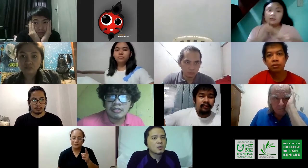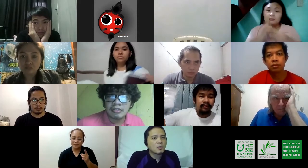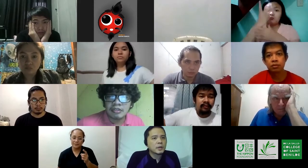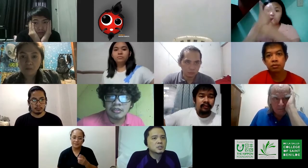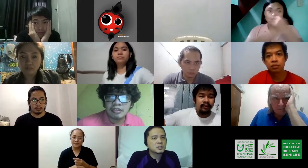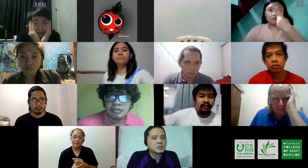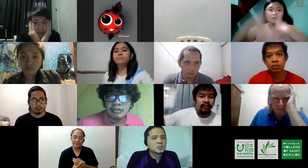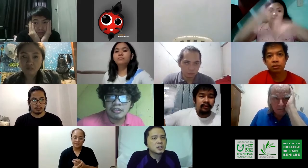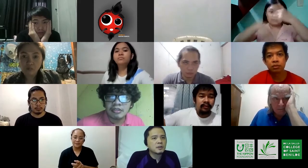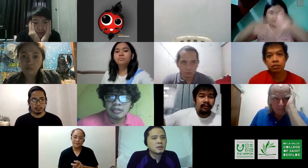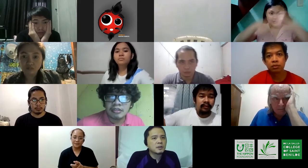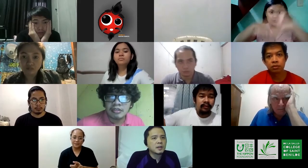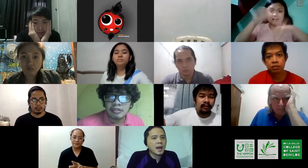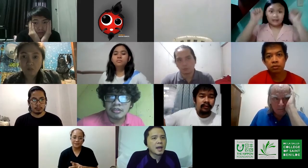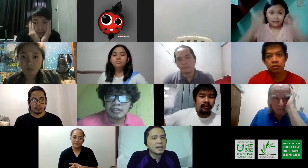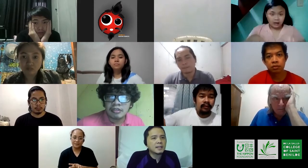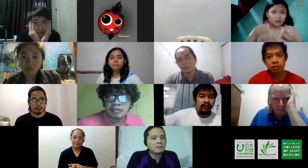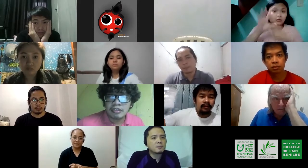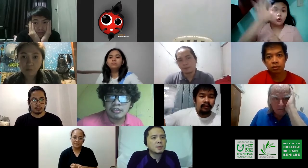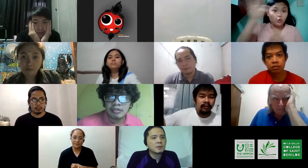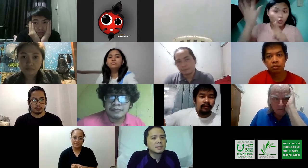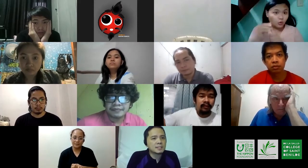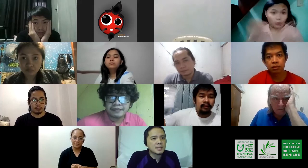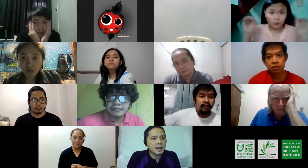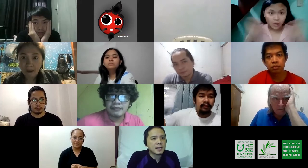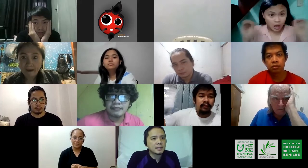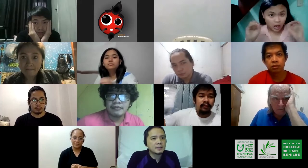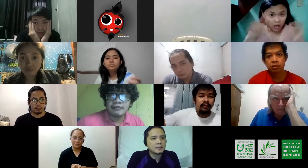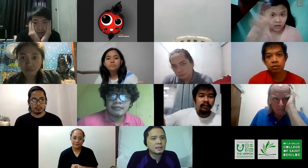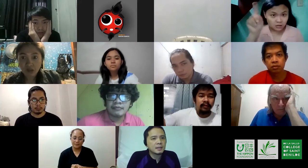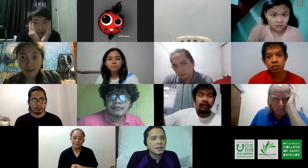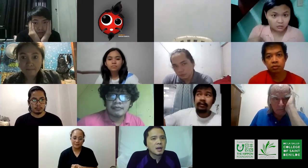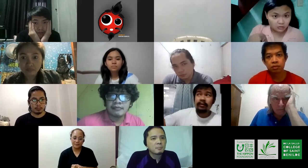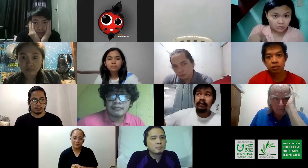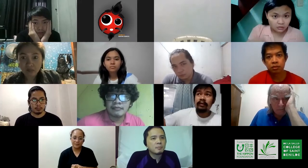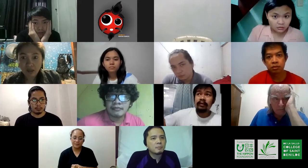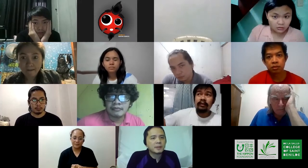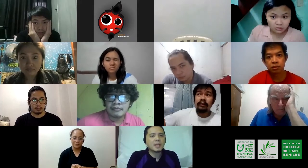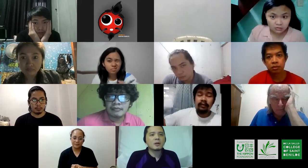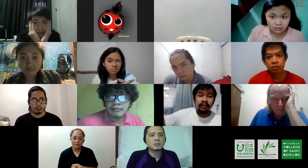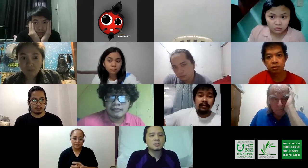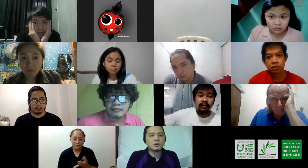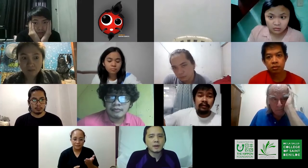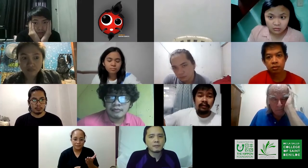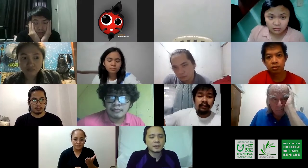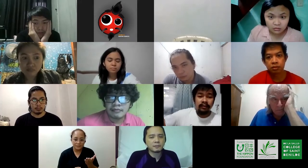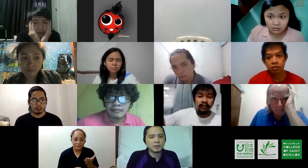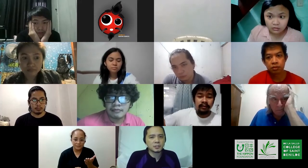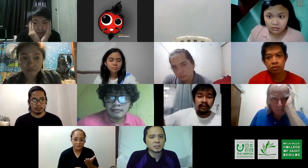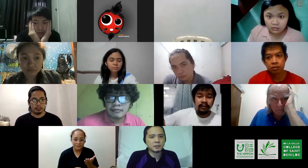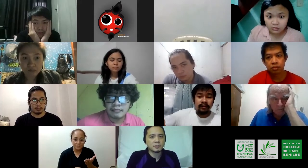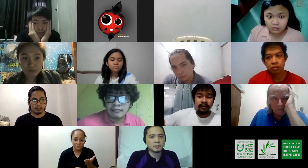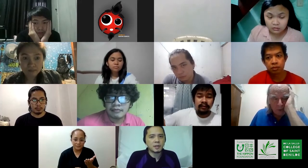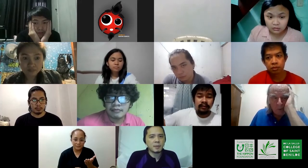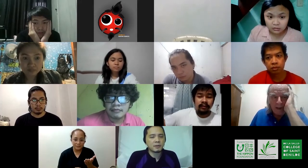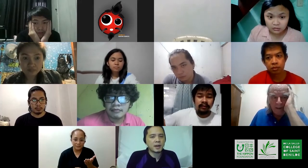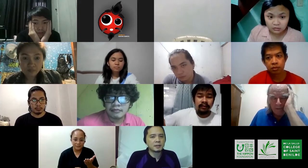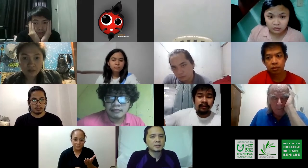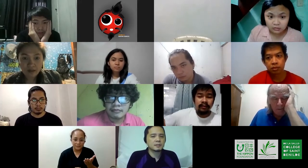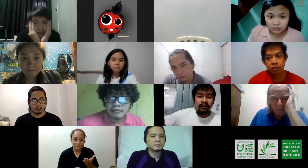which are hearing and deaf people that sign, but they also don't have a deaf culture. Am I correct?